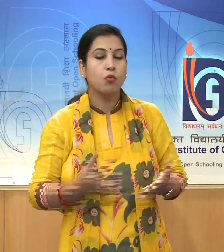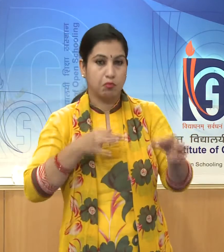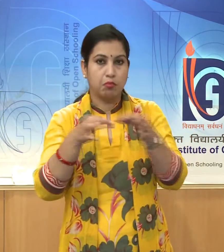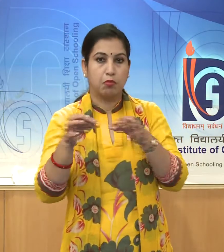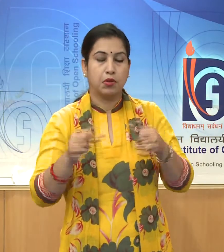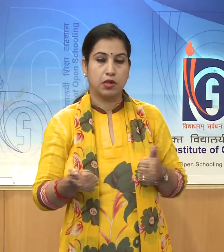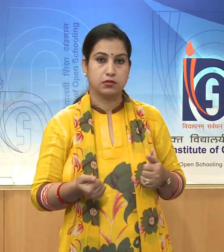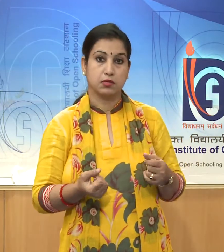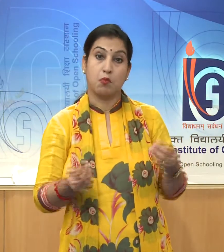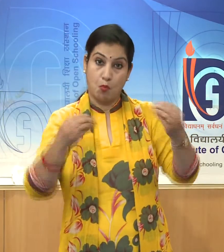Another objective is